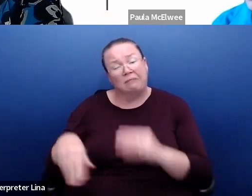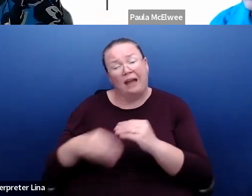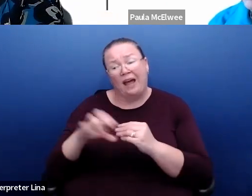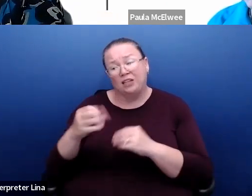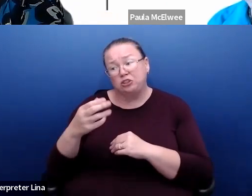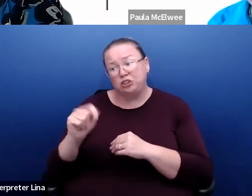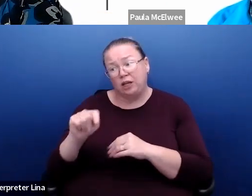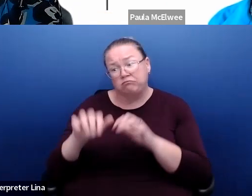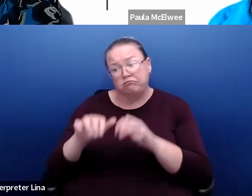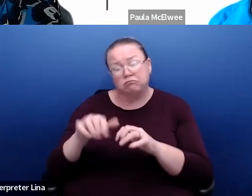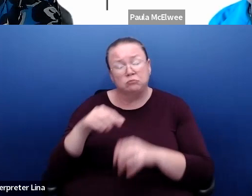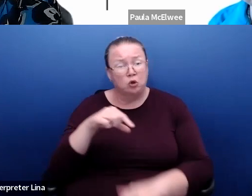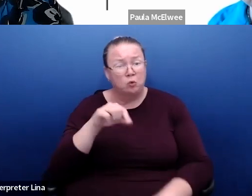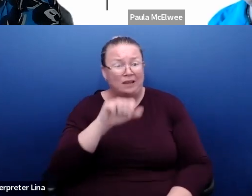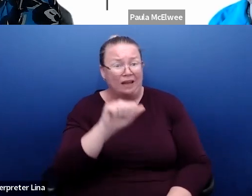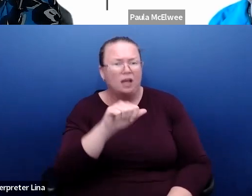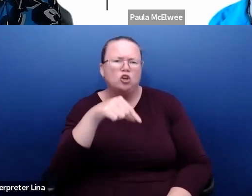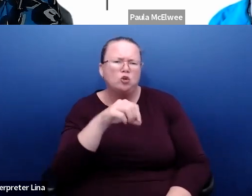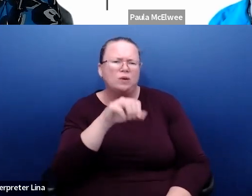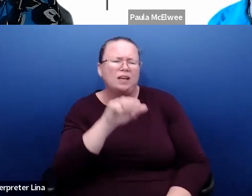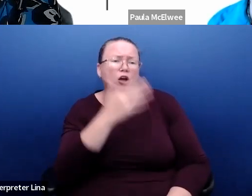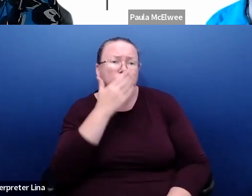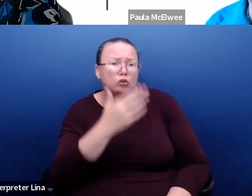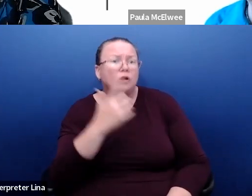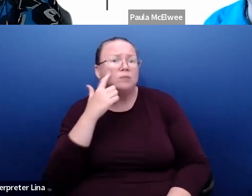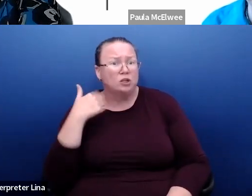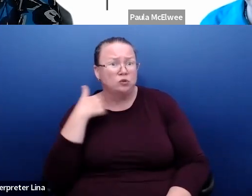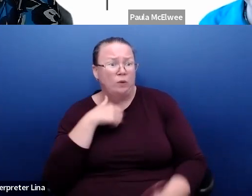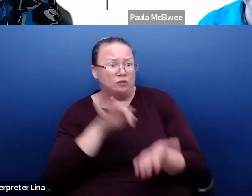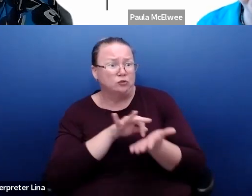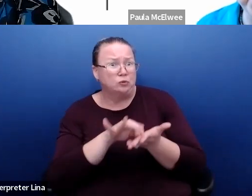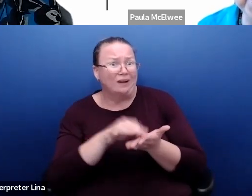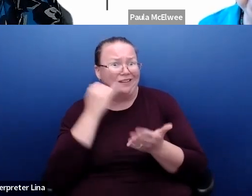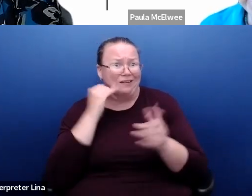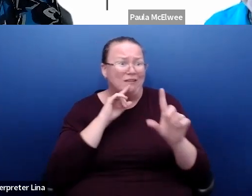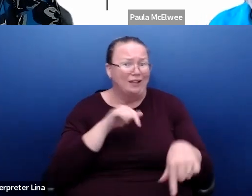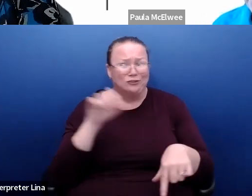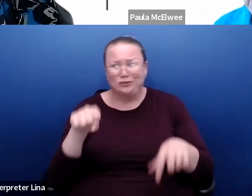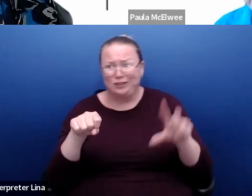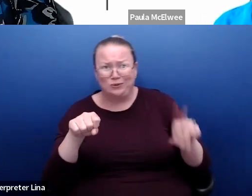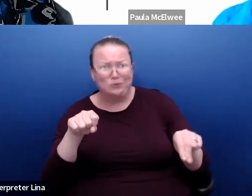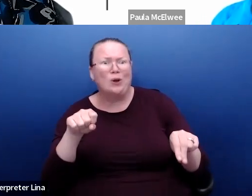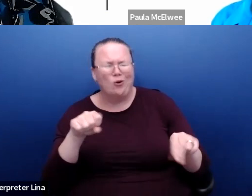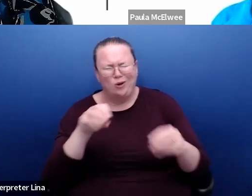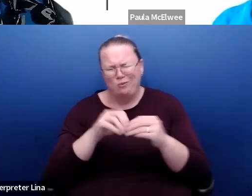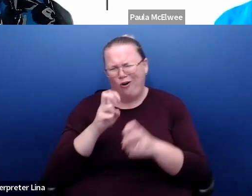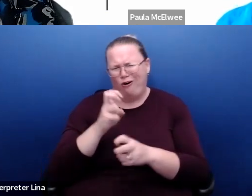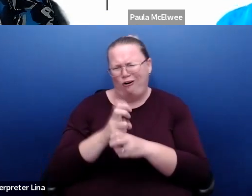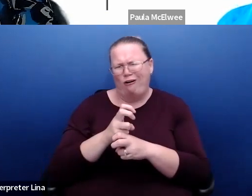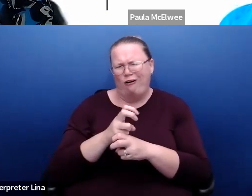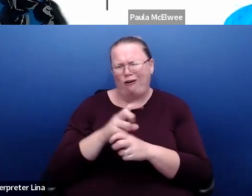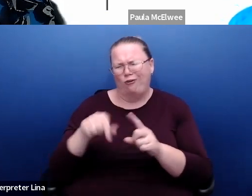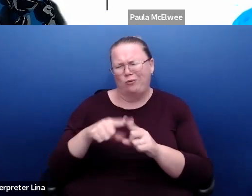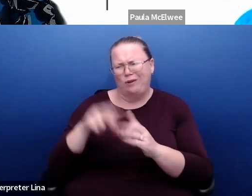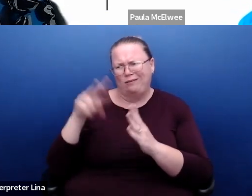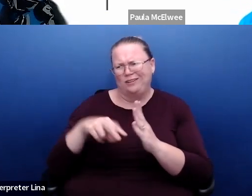in the question Q&A. Q&A is good because we track whether or not we've answered your question, which is harder to do when we go back, scroll